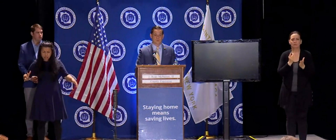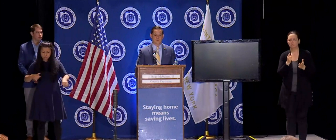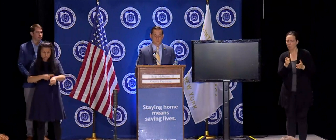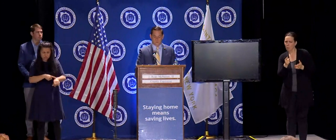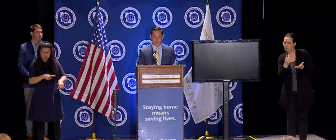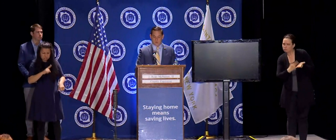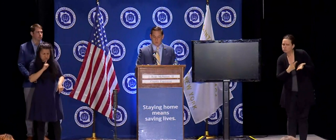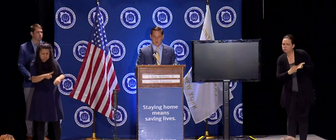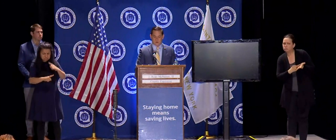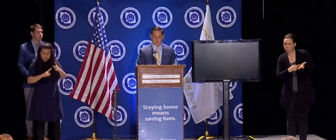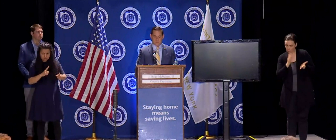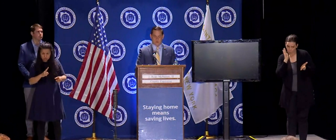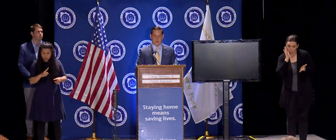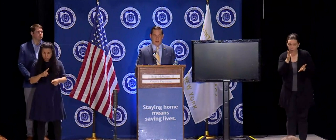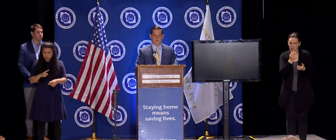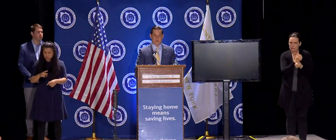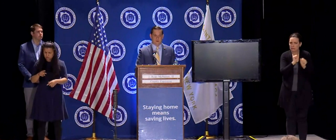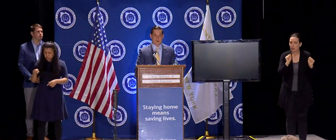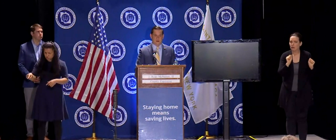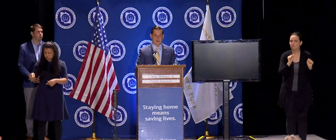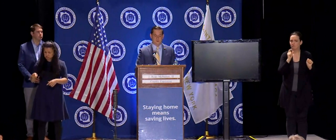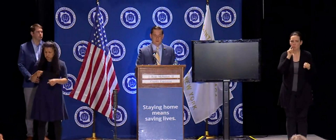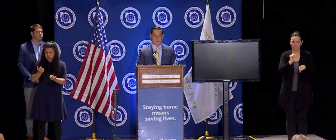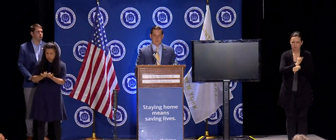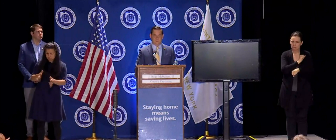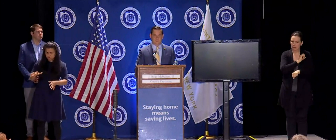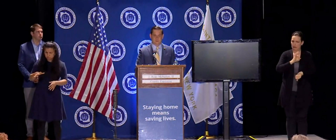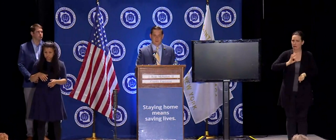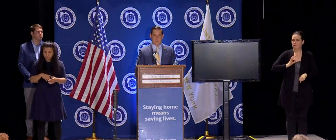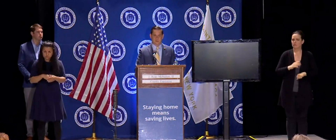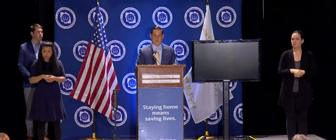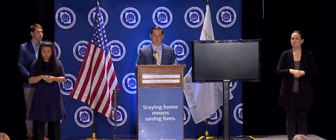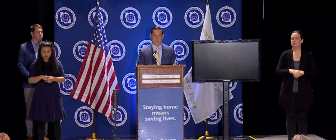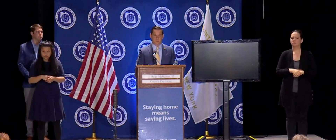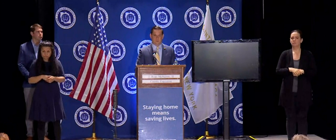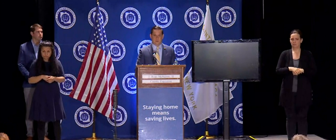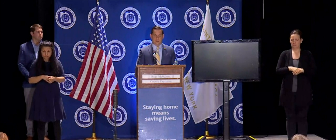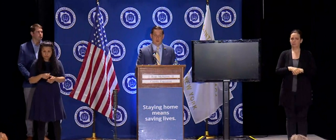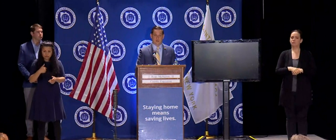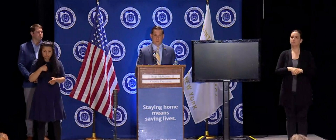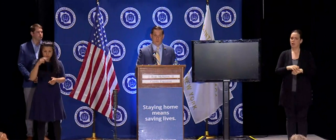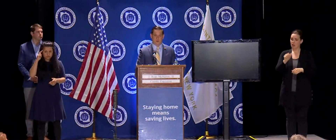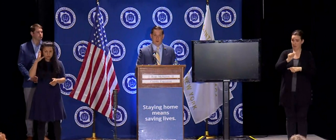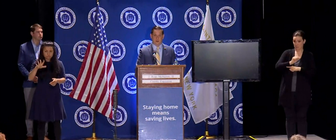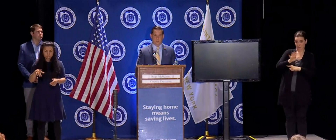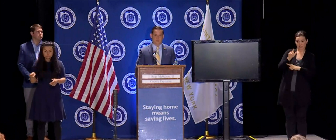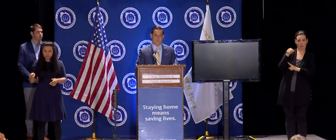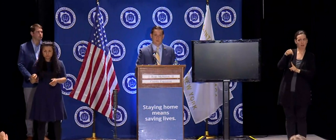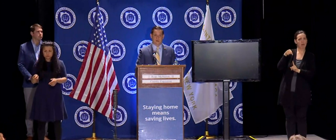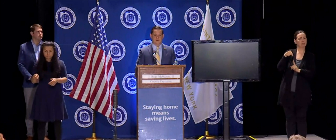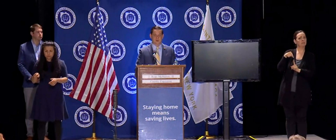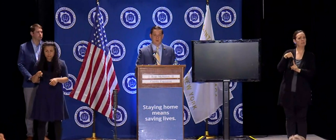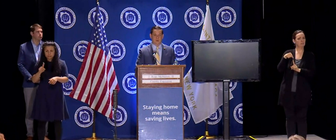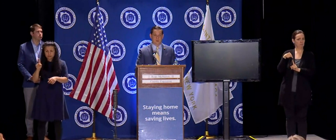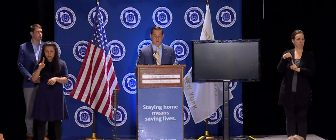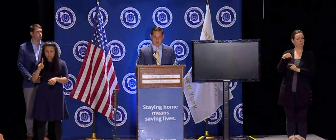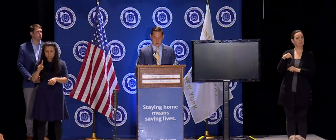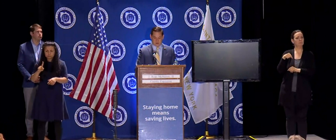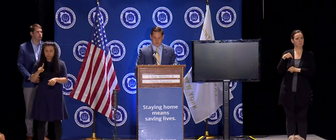working conditions in this warehouse? Yeah, we're confident, Andrew, that Amazon's going to be not a good neighbor, but a great neighbor. And